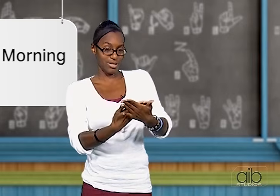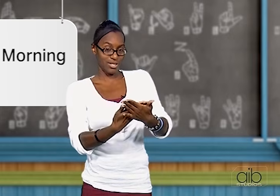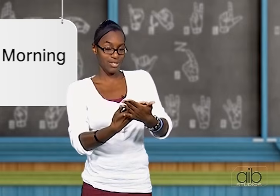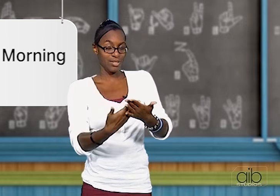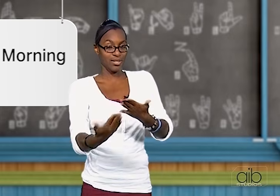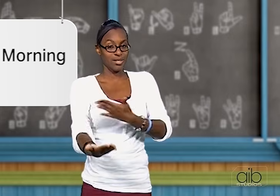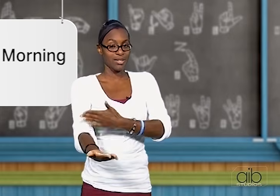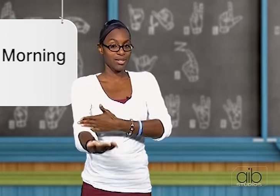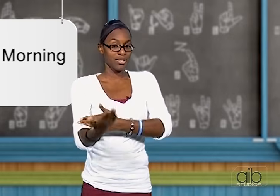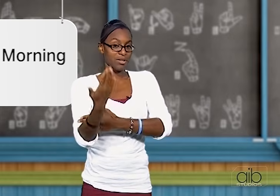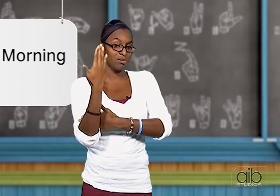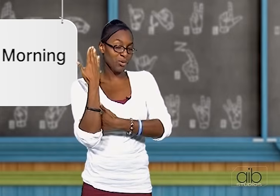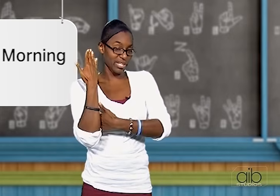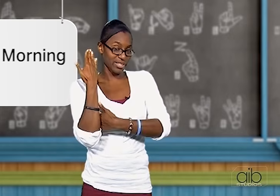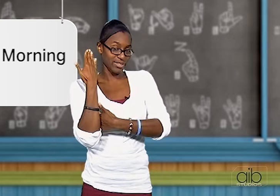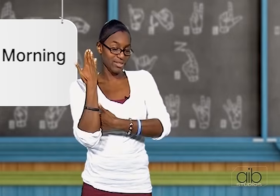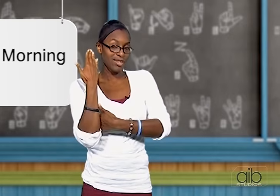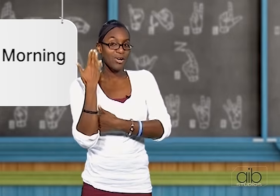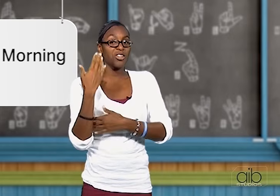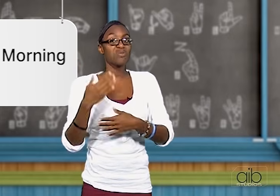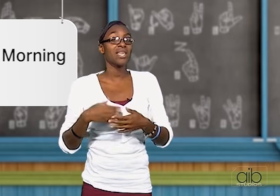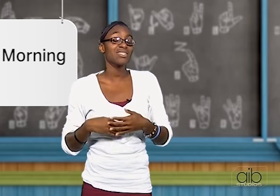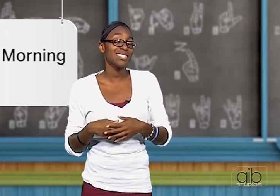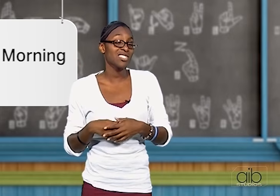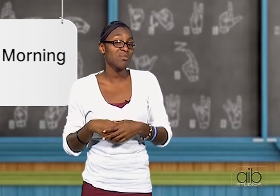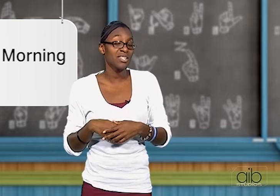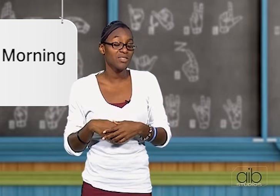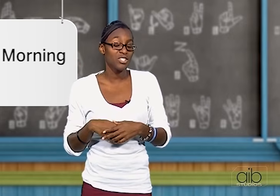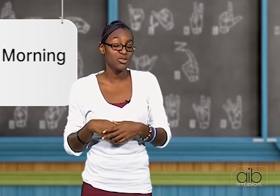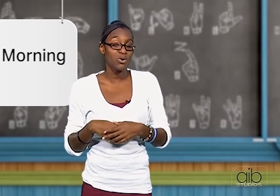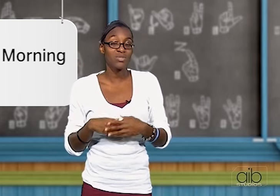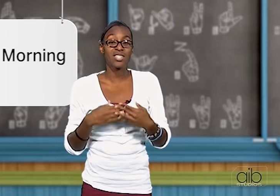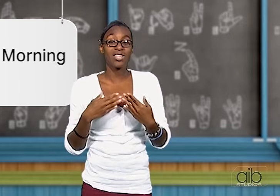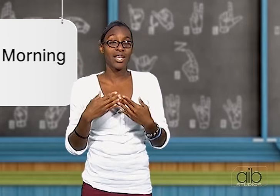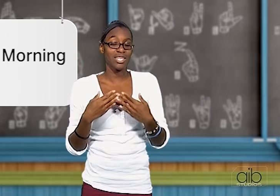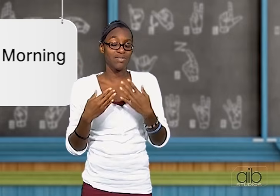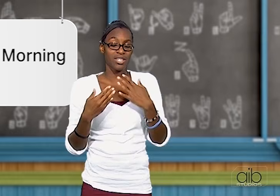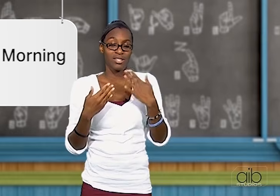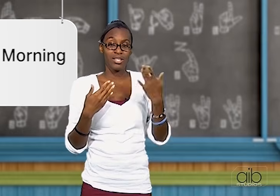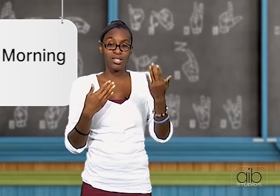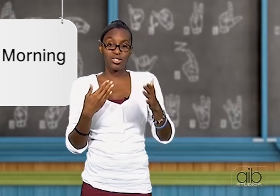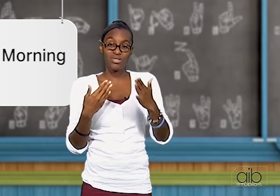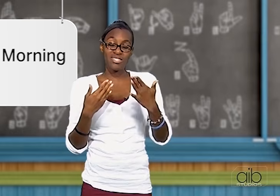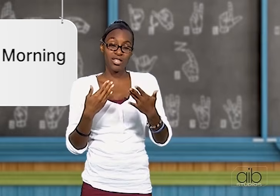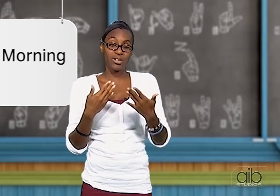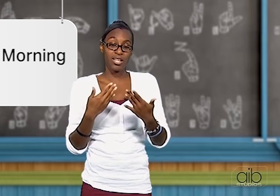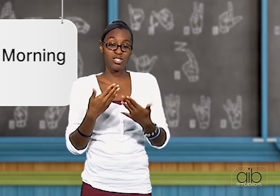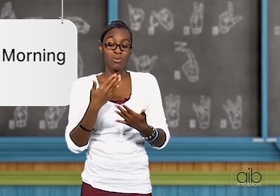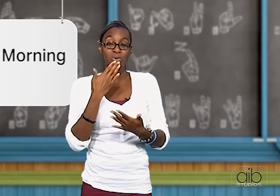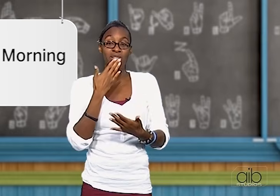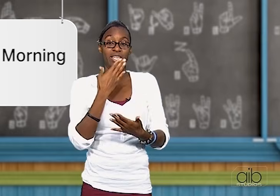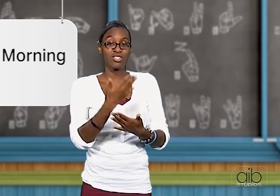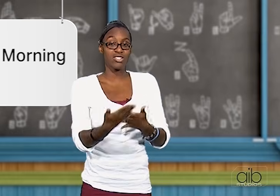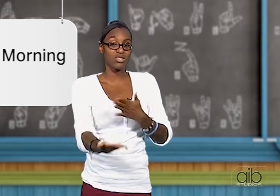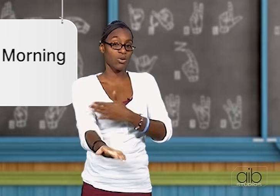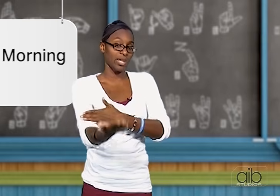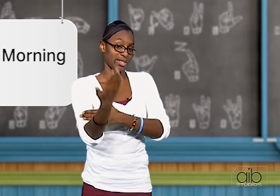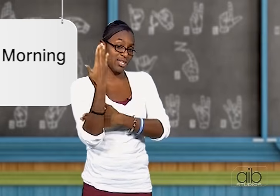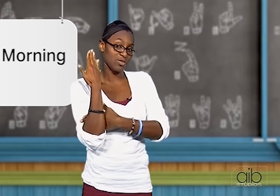Good morning. Or you may see some individuals not even use this other hand to support it and just go like this for